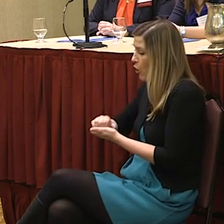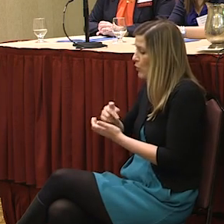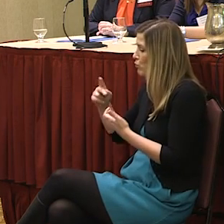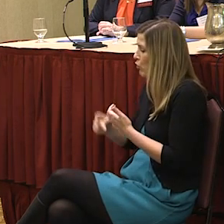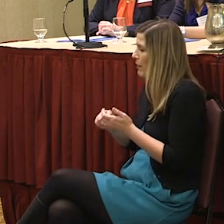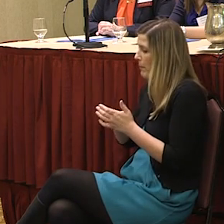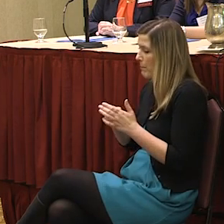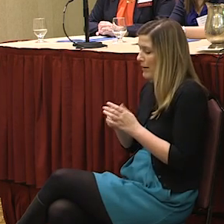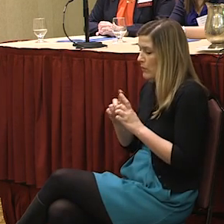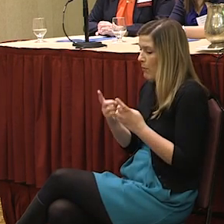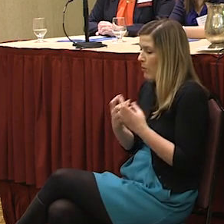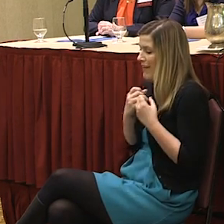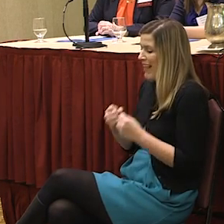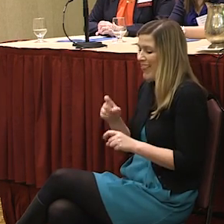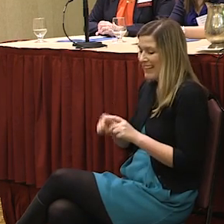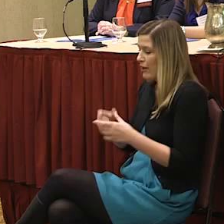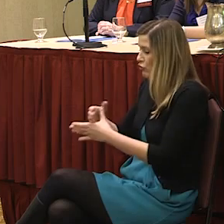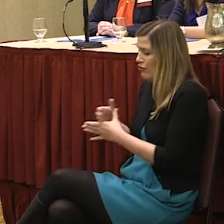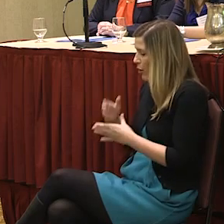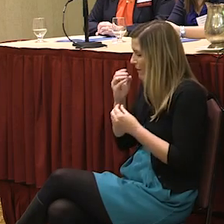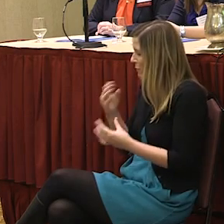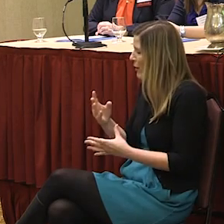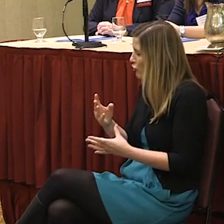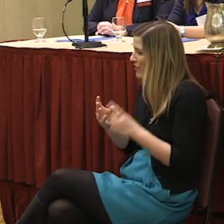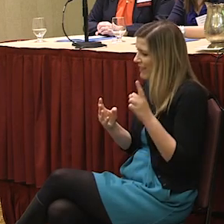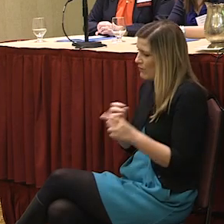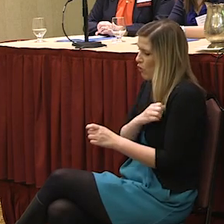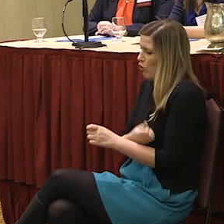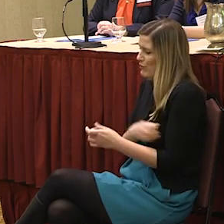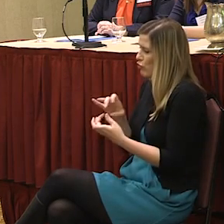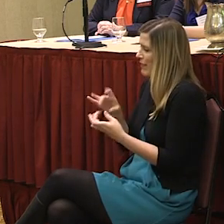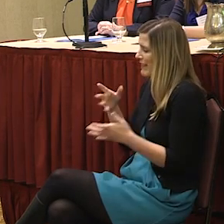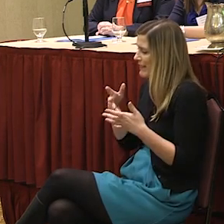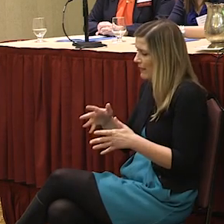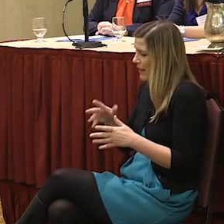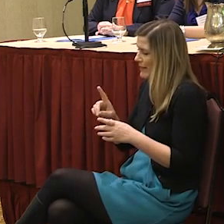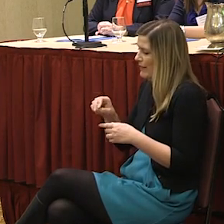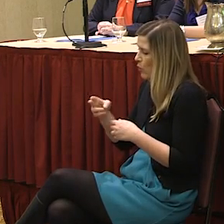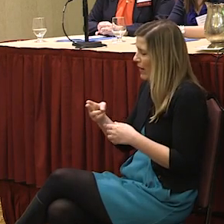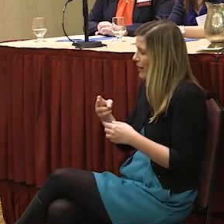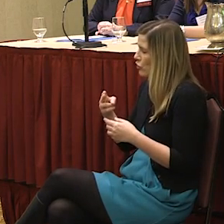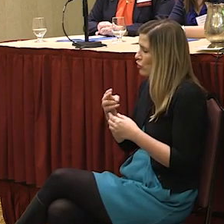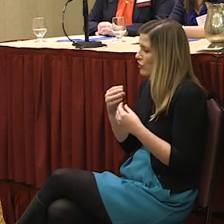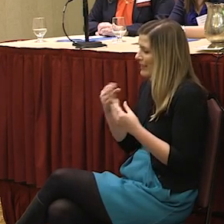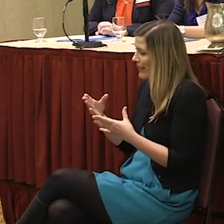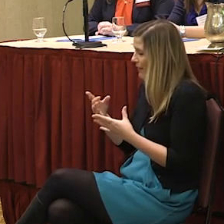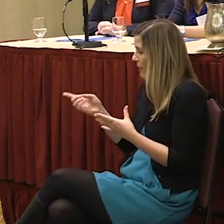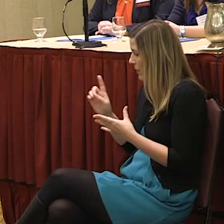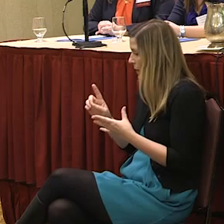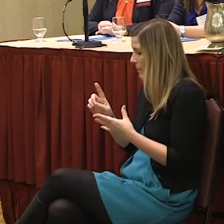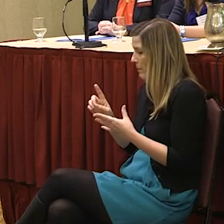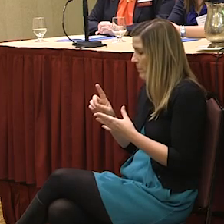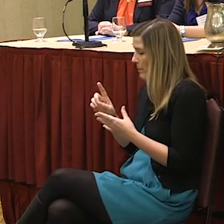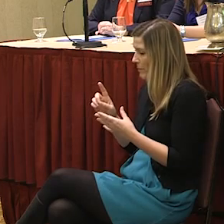cannot share that unless they've authorized. And that's what this sheet here covers. It gives the Department of Health, the patient navigators, authorization to go ahead